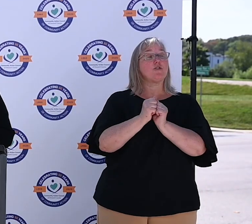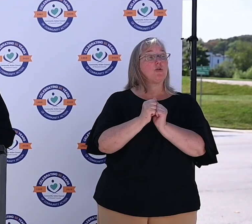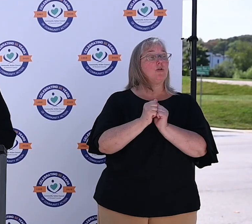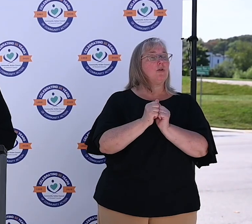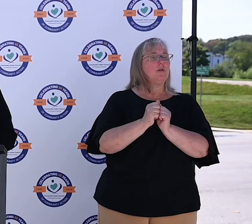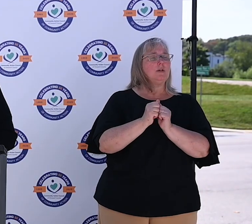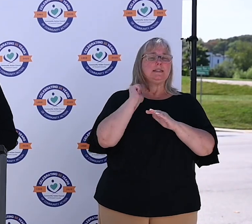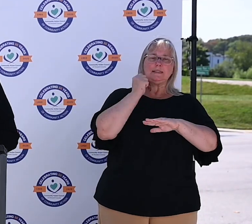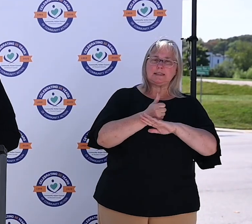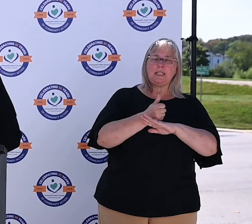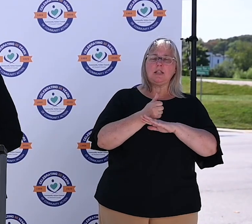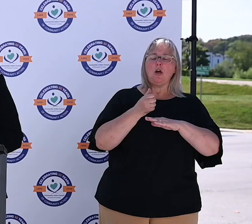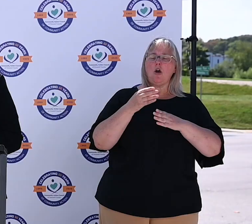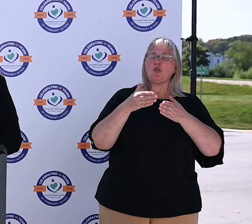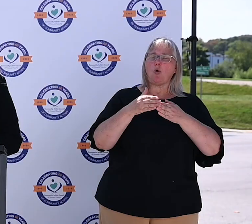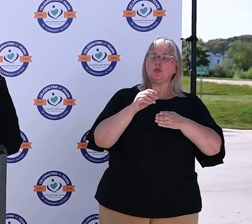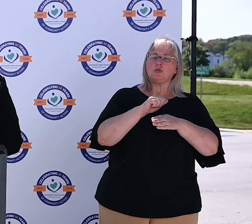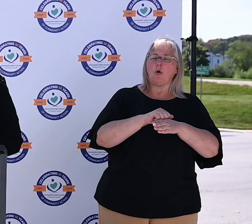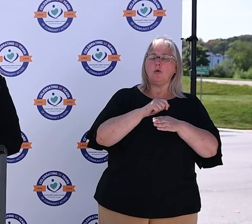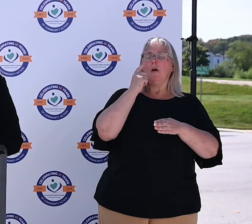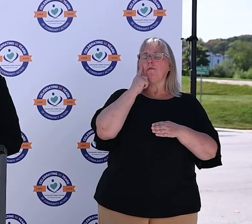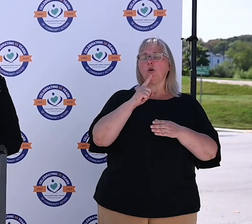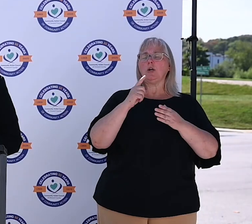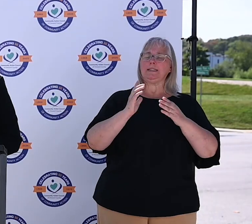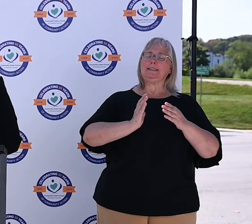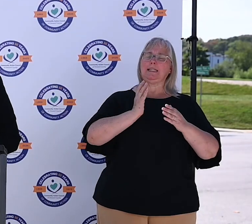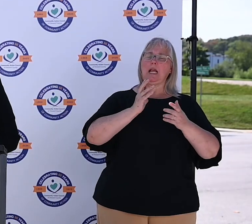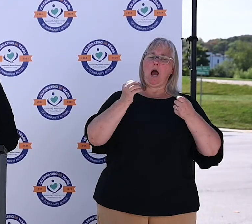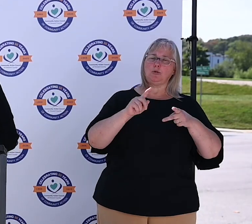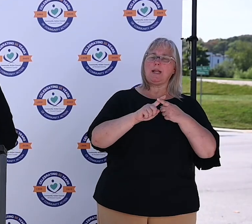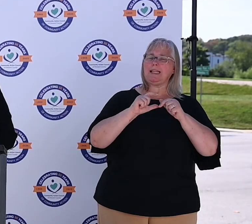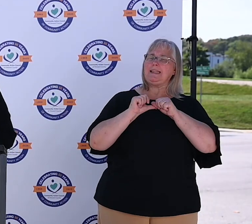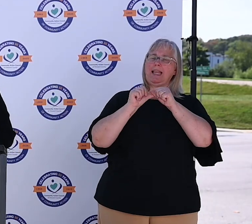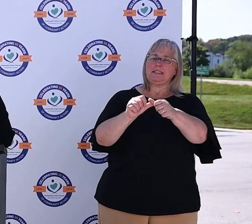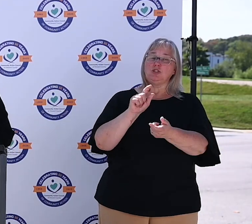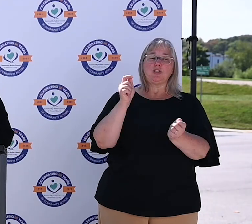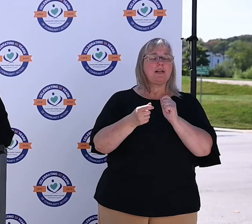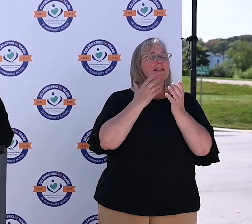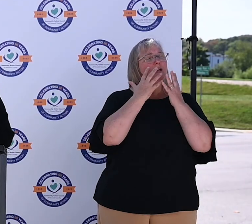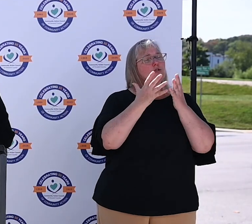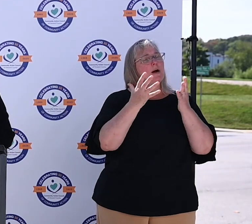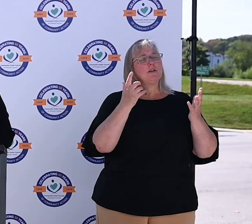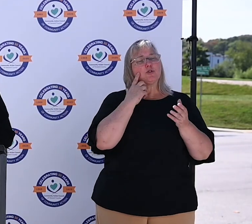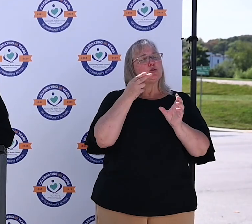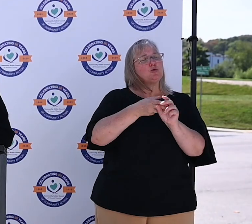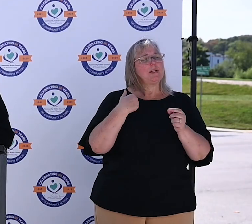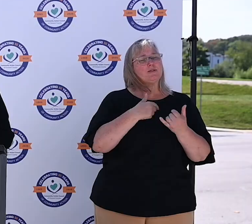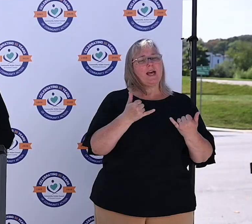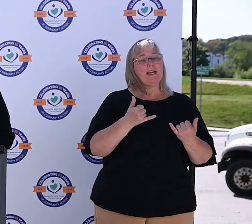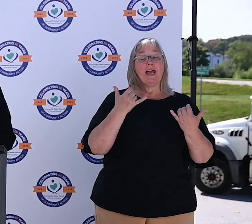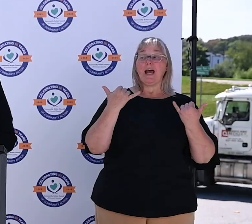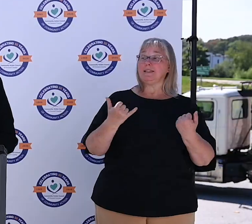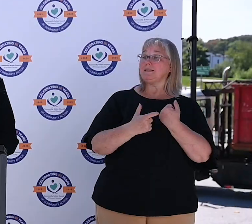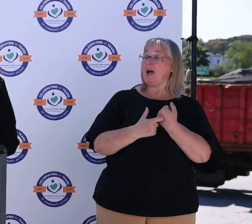the cornerstone for dignity, opportunity, and lasting change. Thank you all so much for joining us today. At this